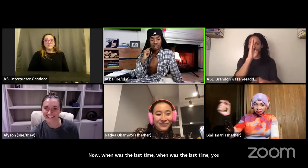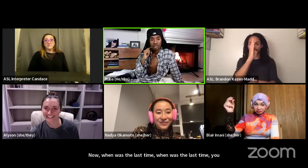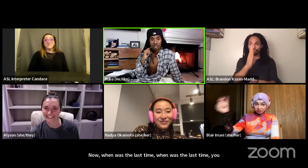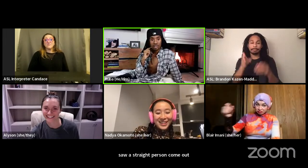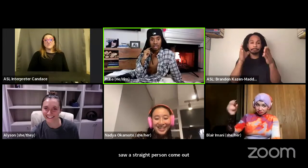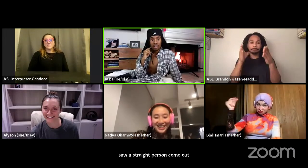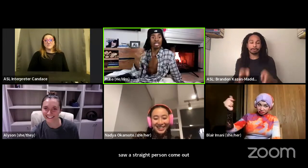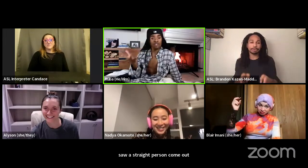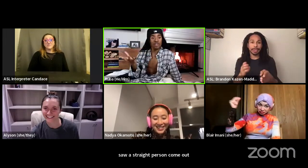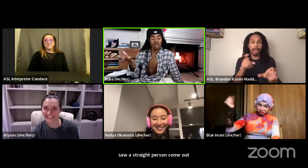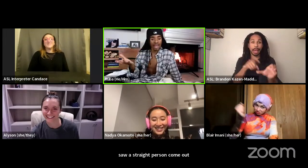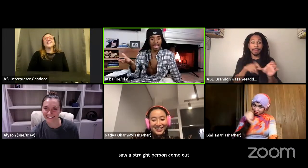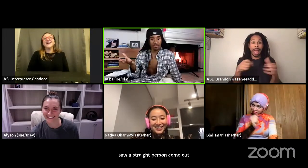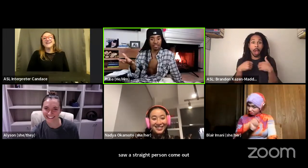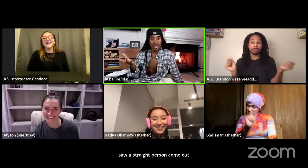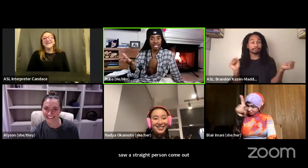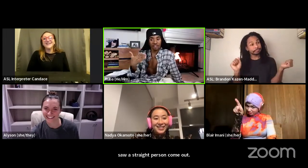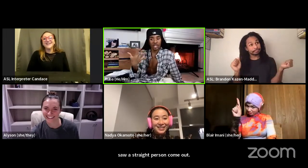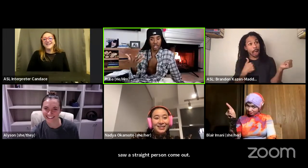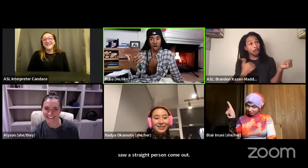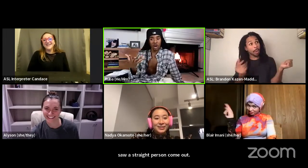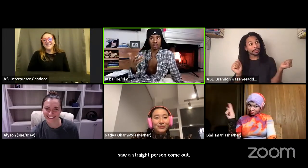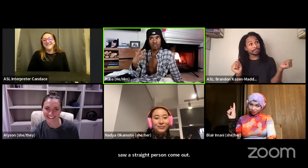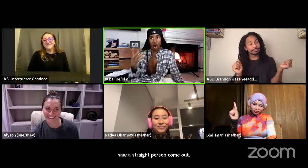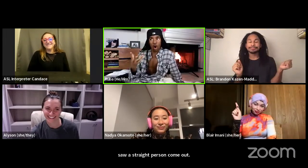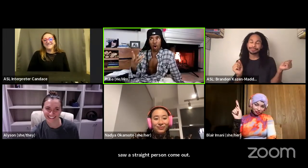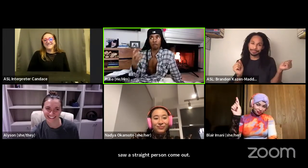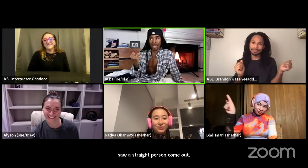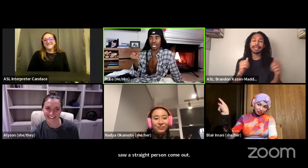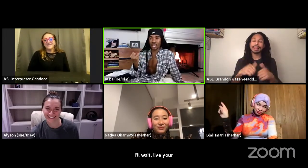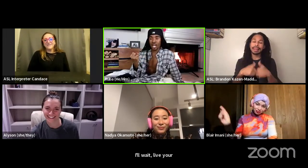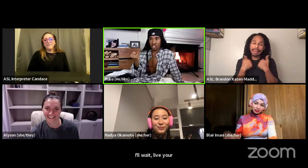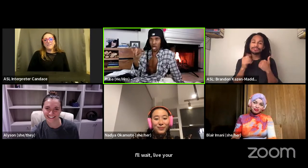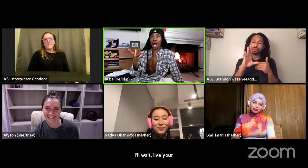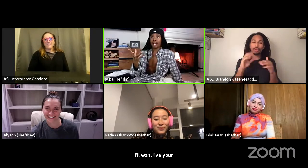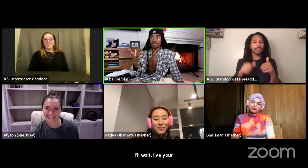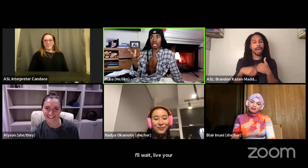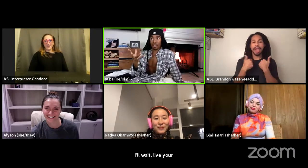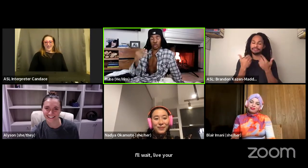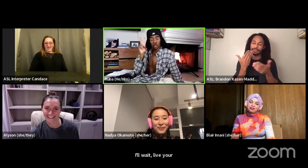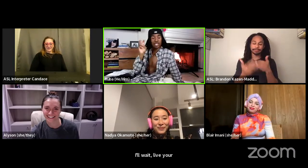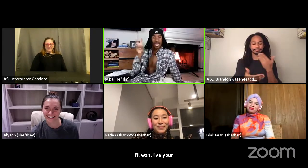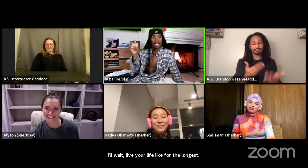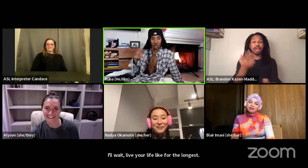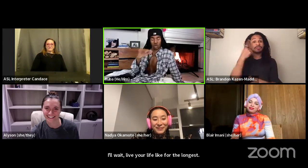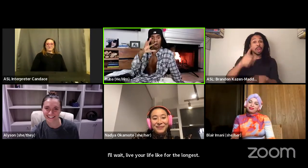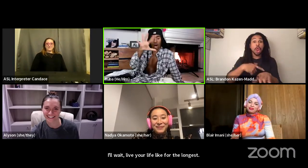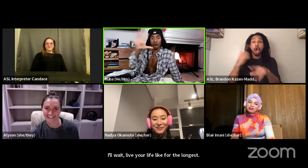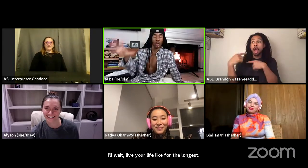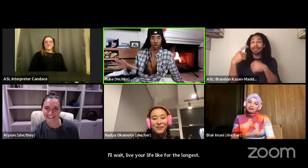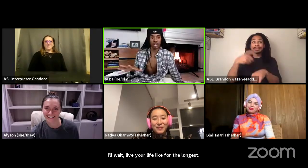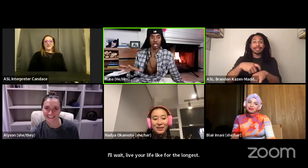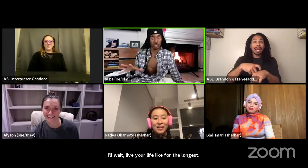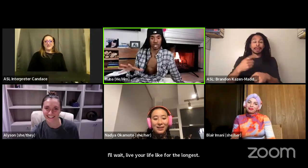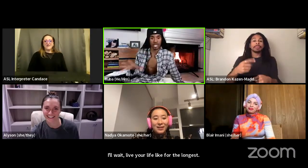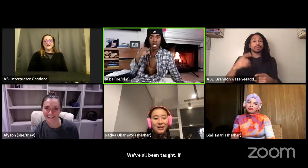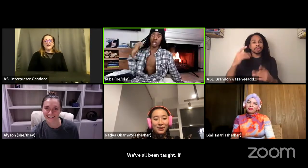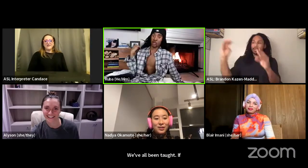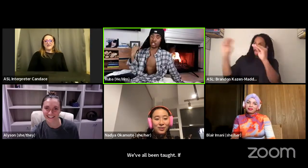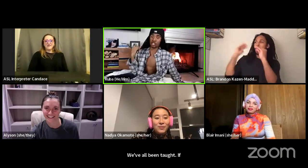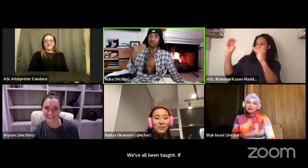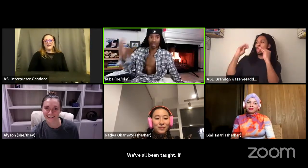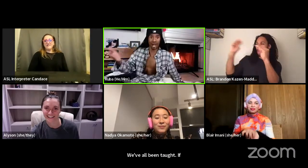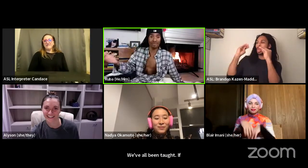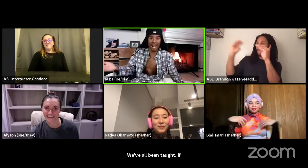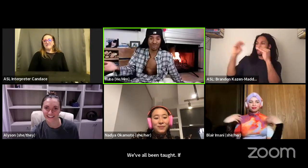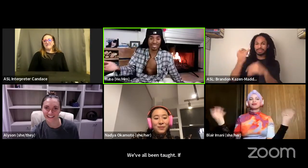wait. Live your life. Like for the longest, we've all been taught if you're gay, if you're of the queer community,